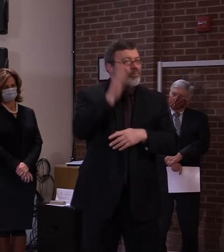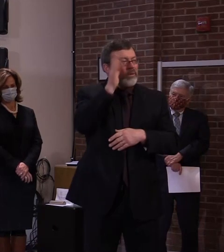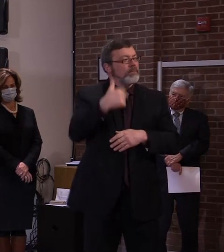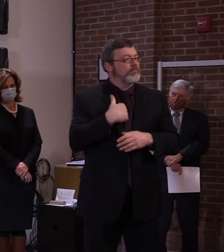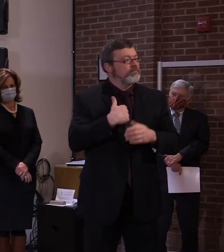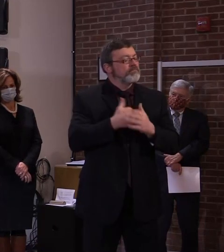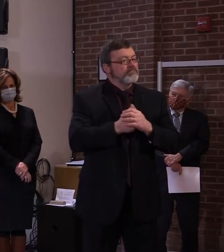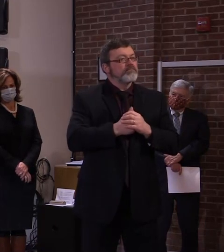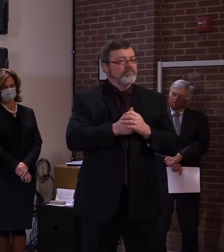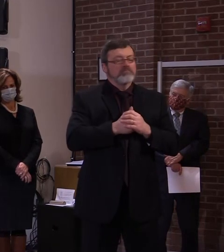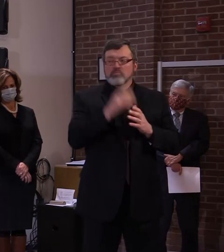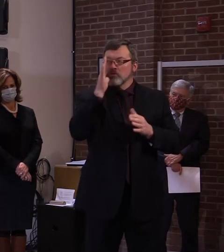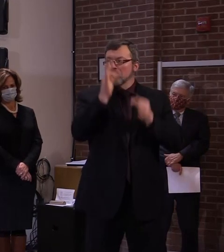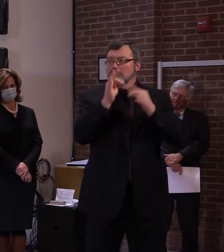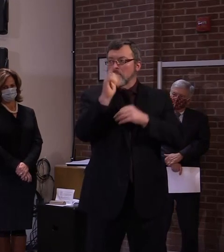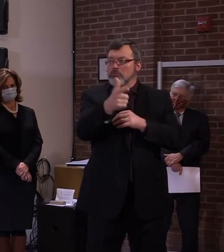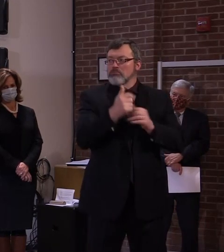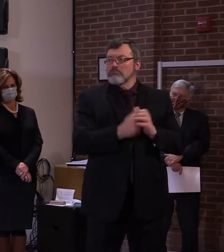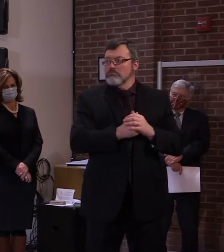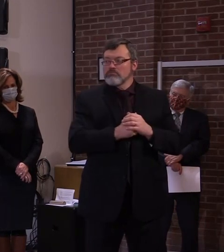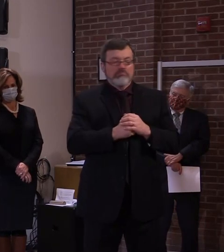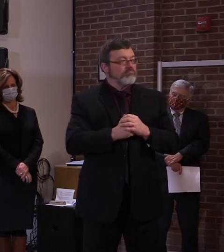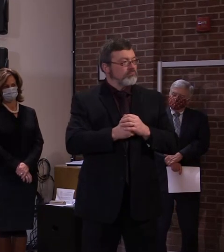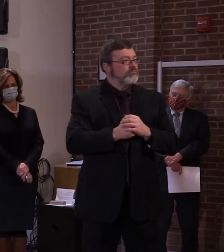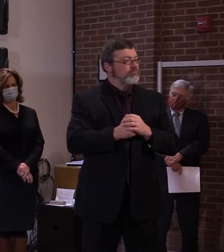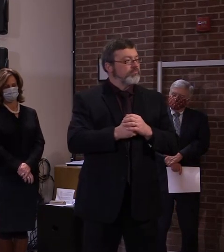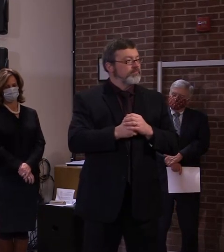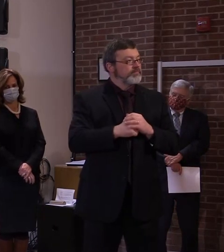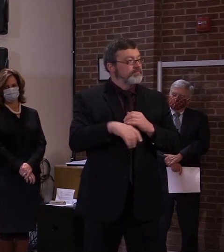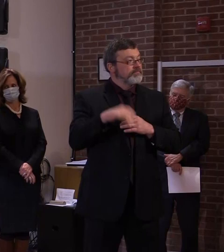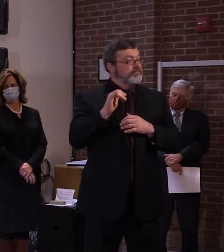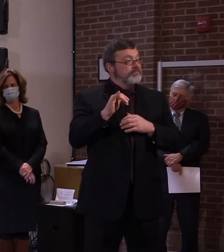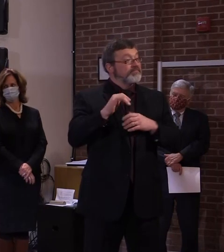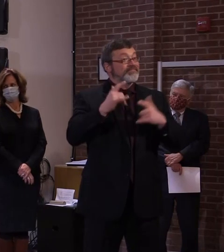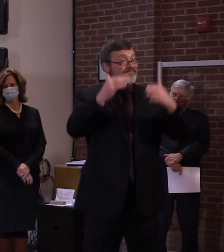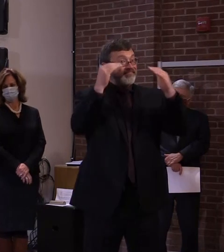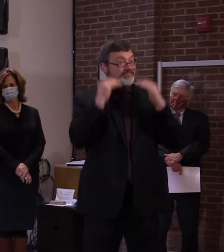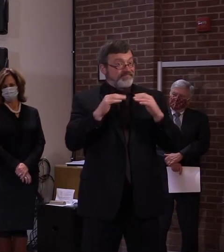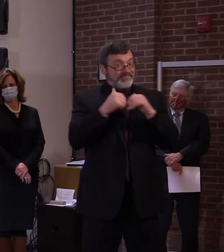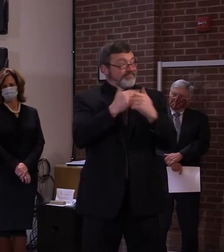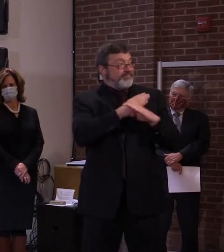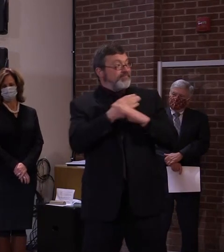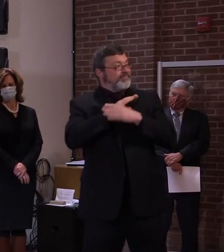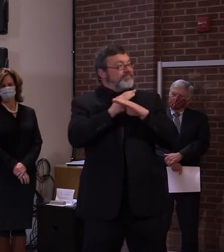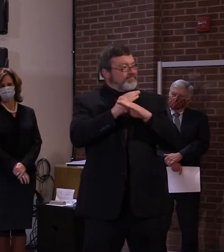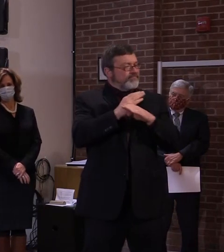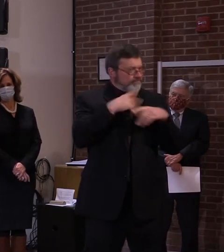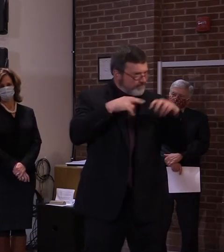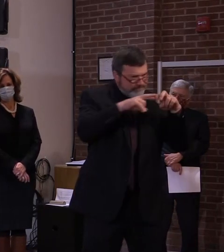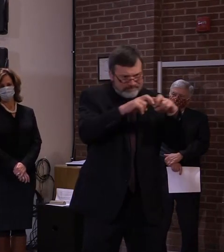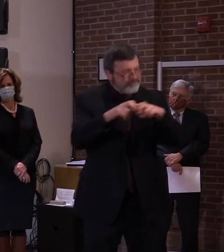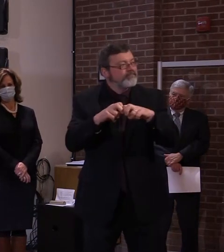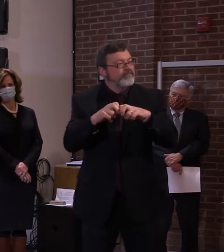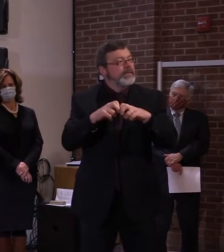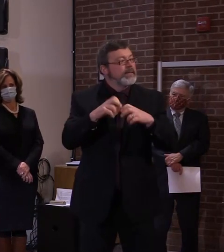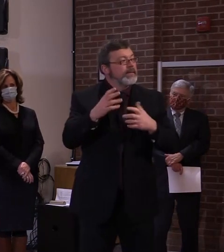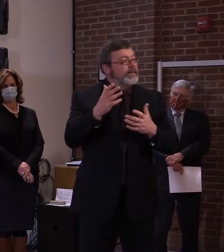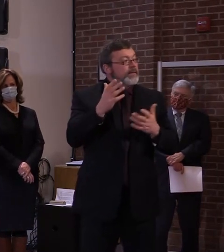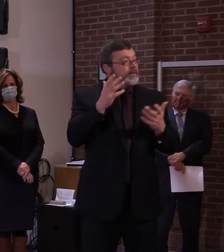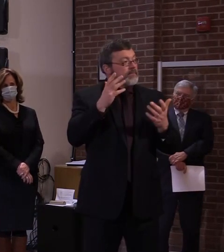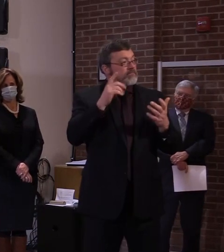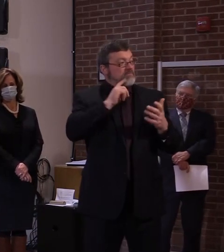We are reviewing the mitigation recommendations as well relative to the potential impact of Omicron. All our schools except one